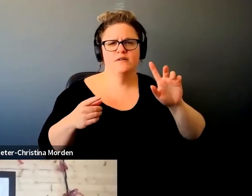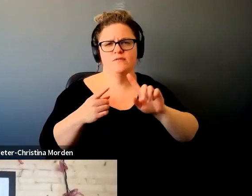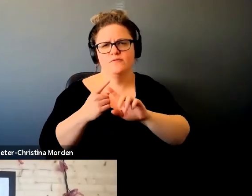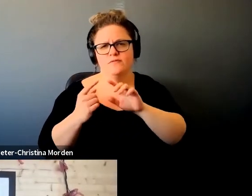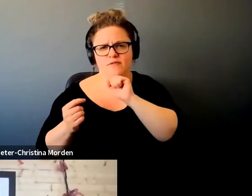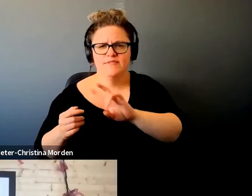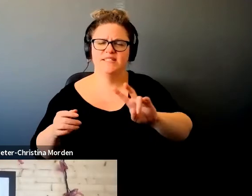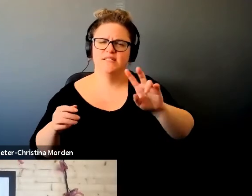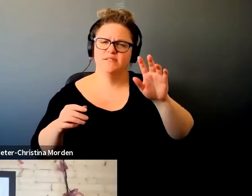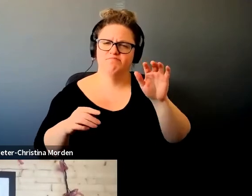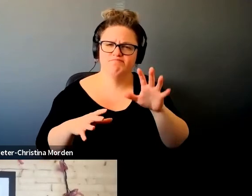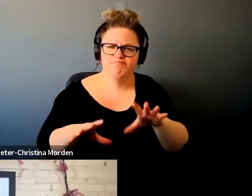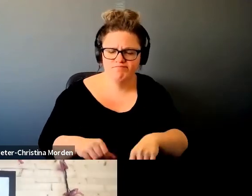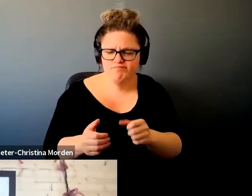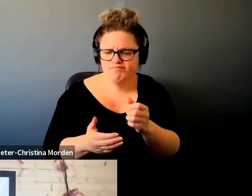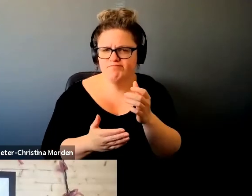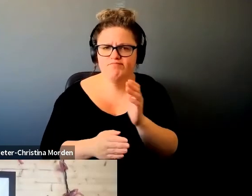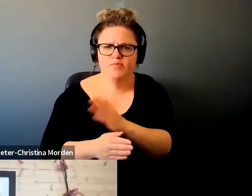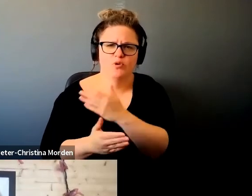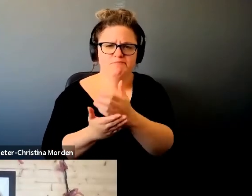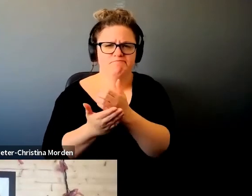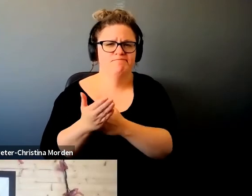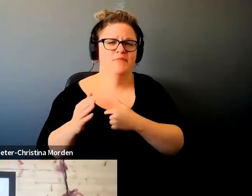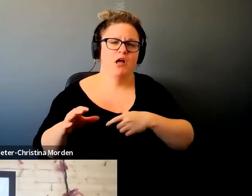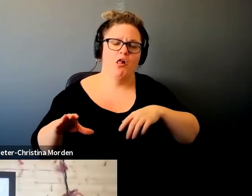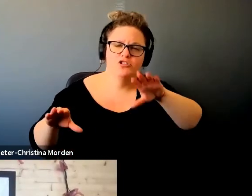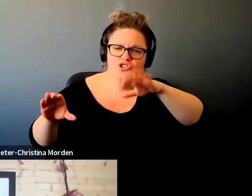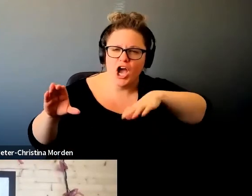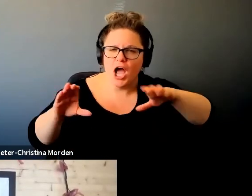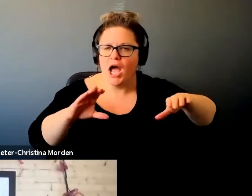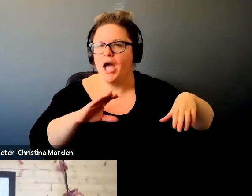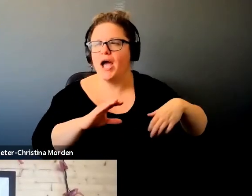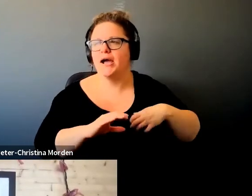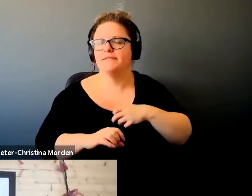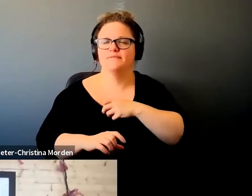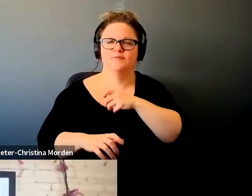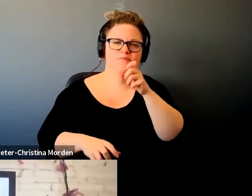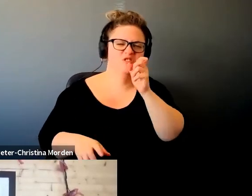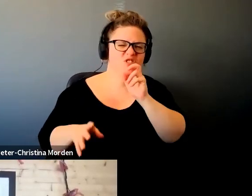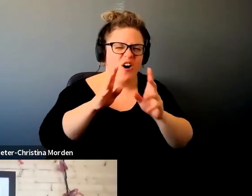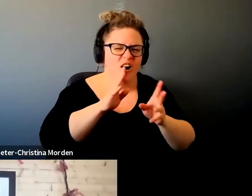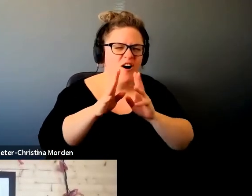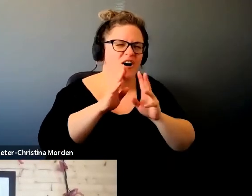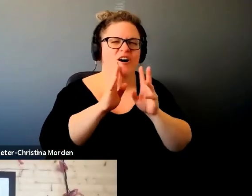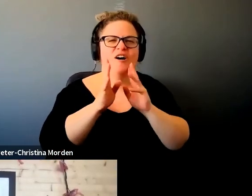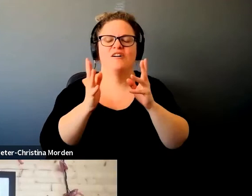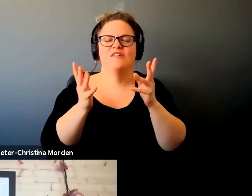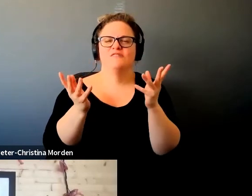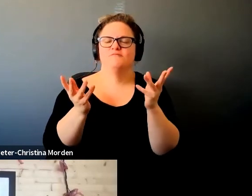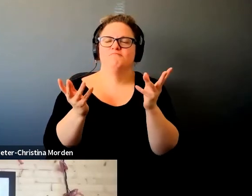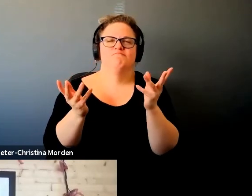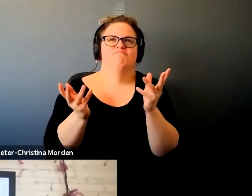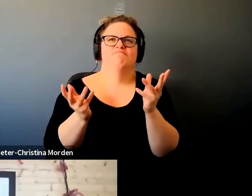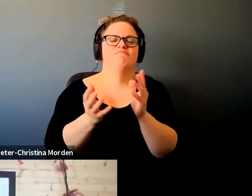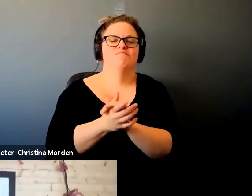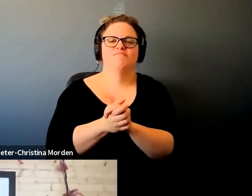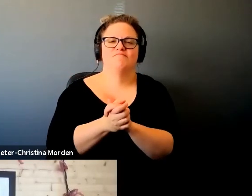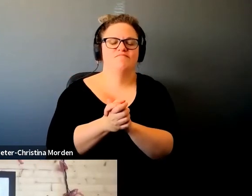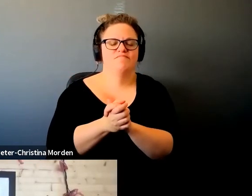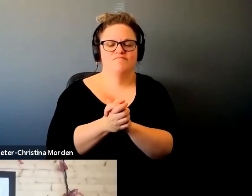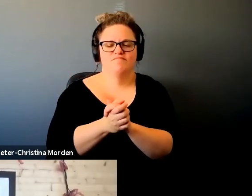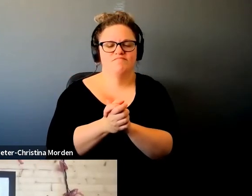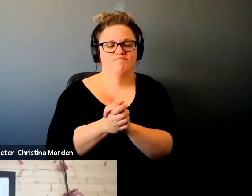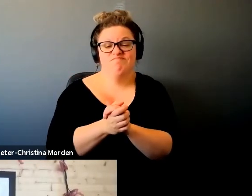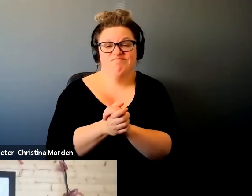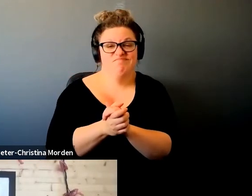chatty, I was talky, and I think too, it's like a lot of artists, it